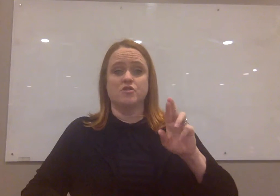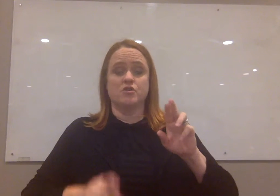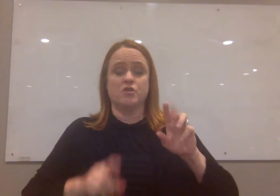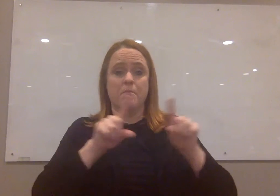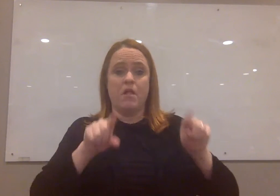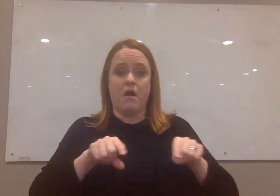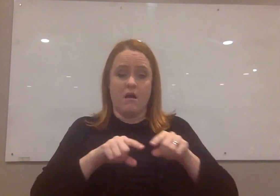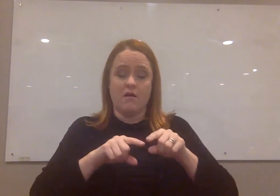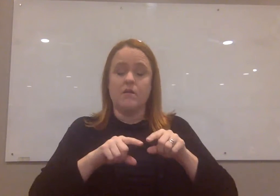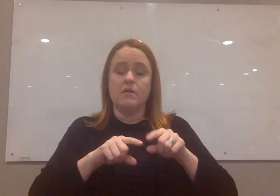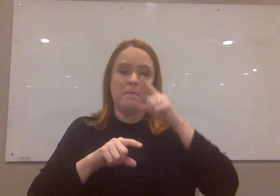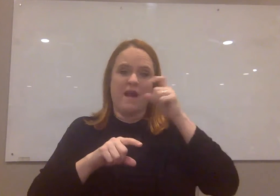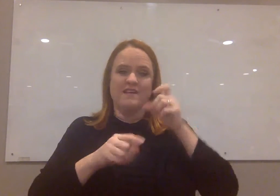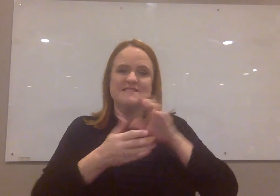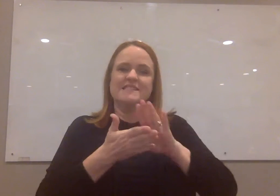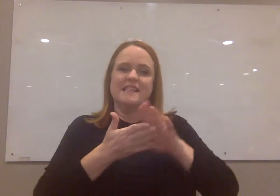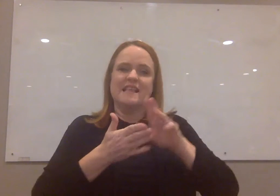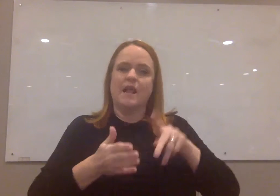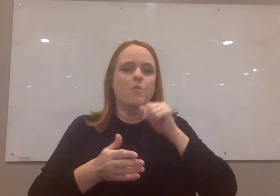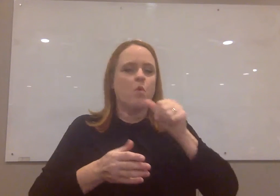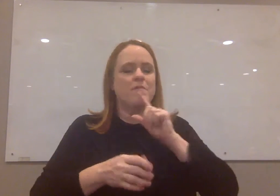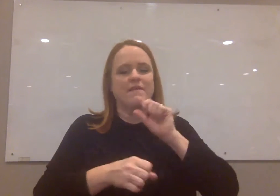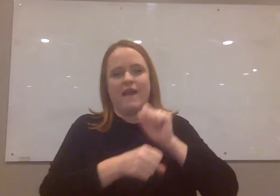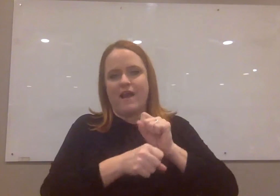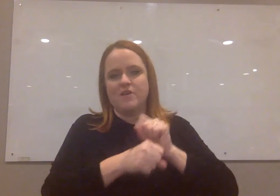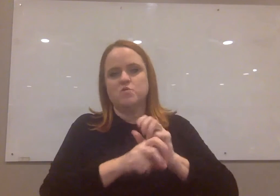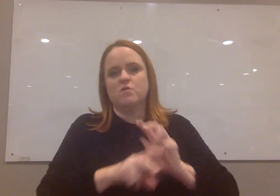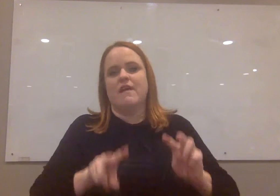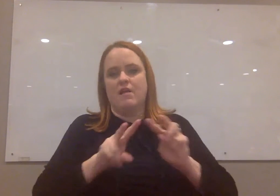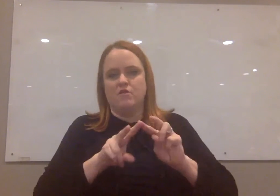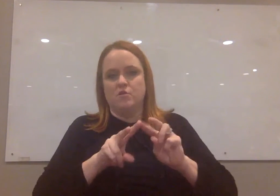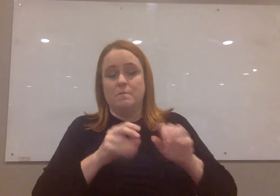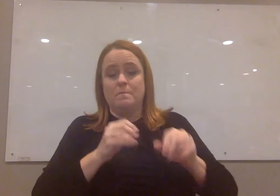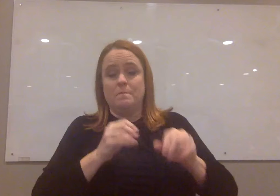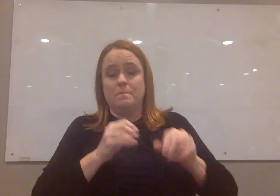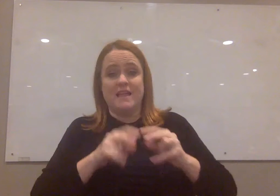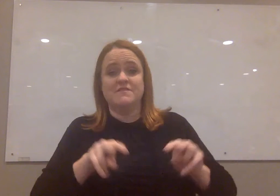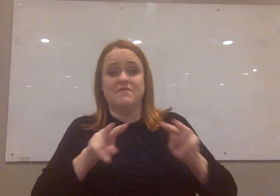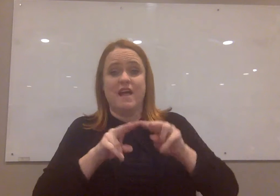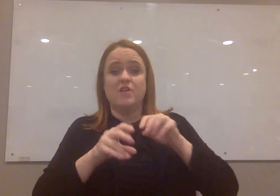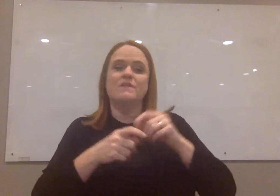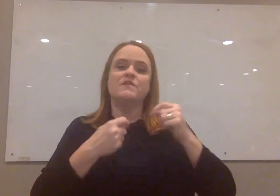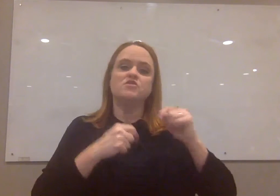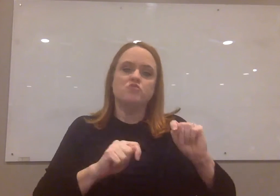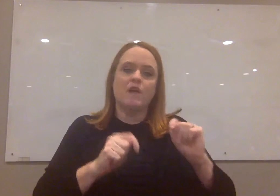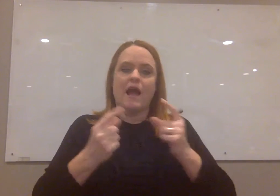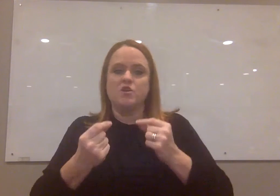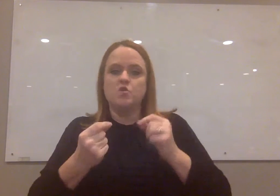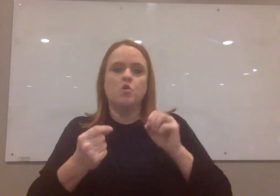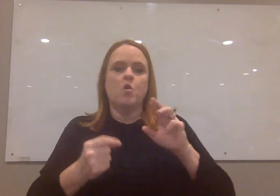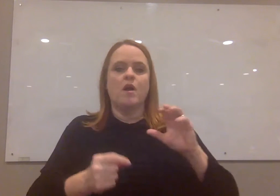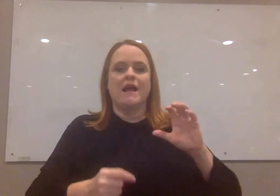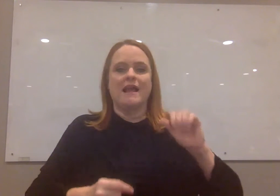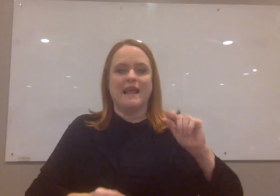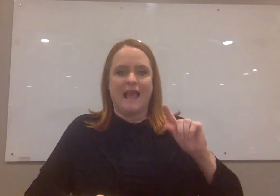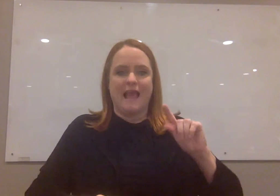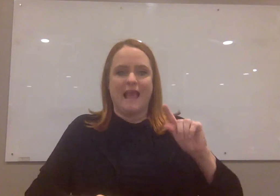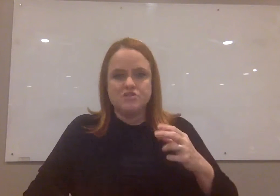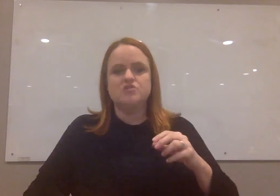of the try. The last value of the thing in the try do section or the catch or the rescue section will be the actual return